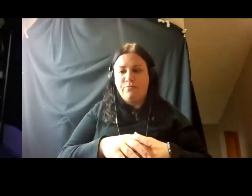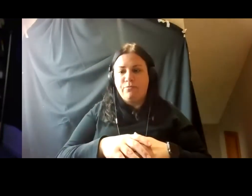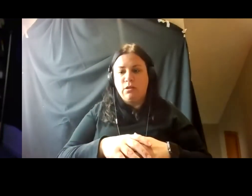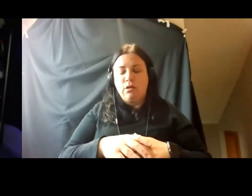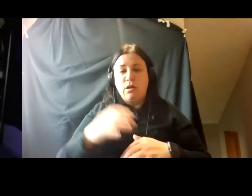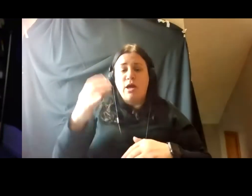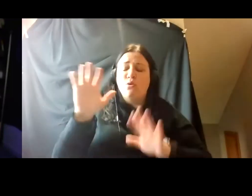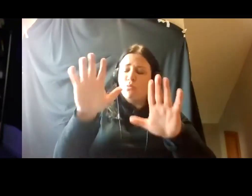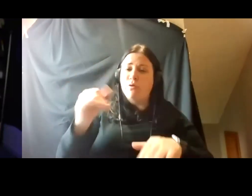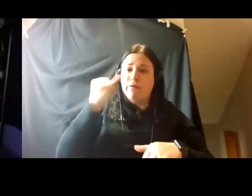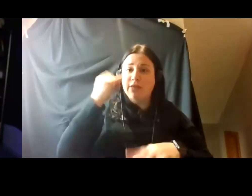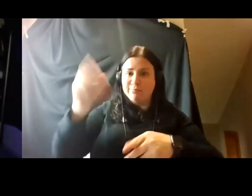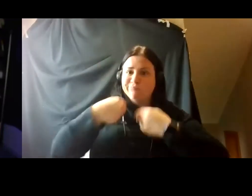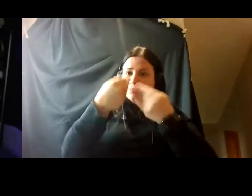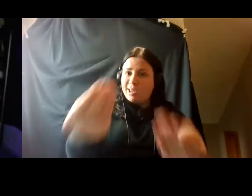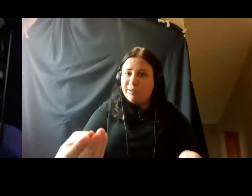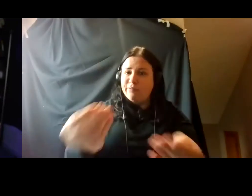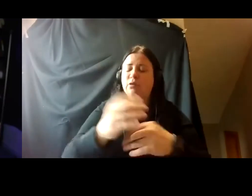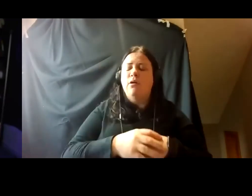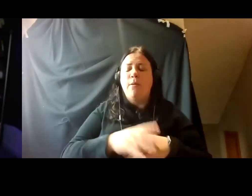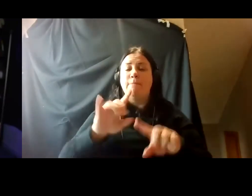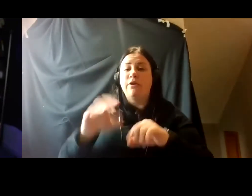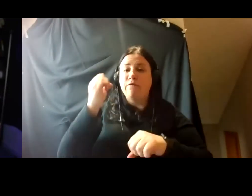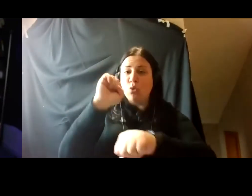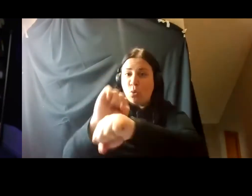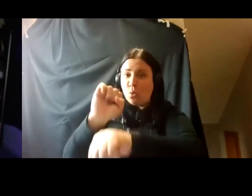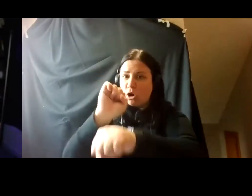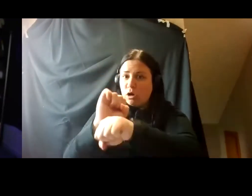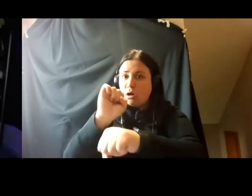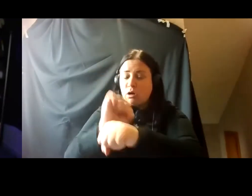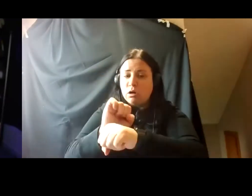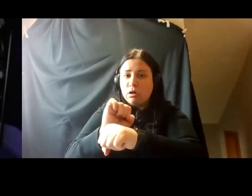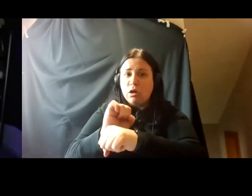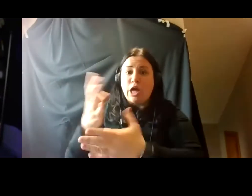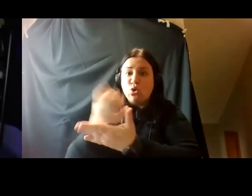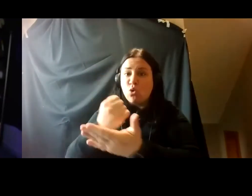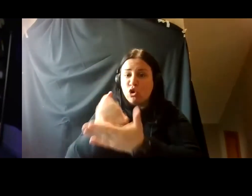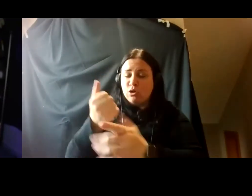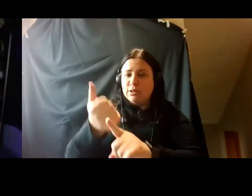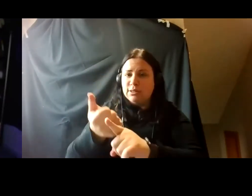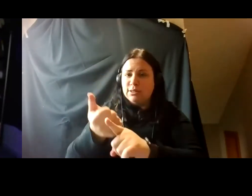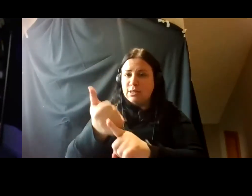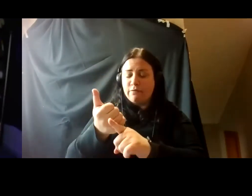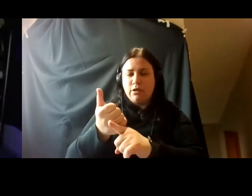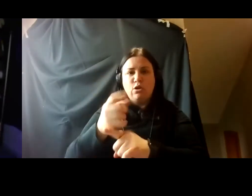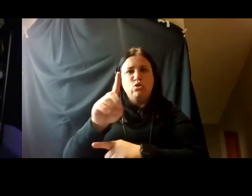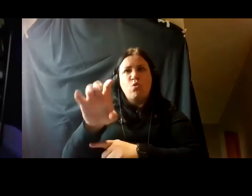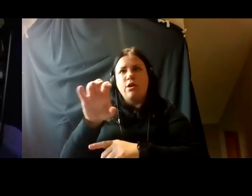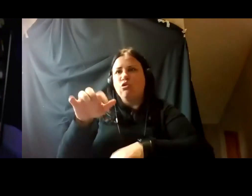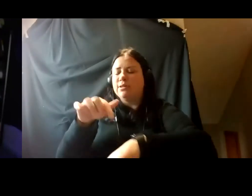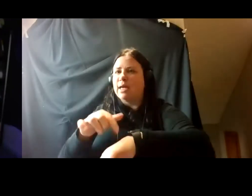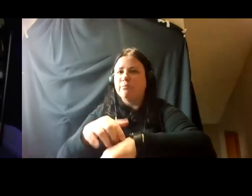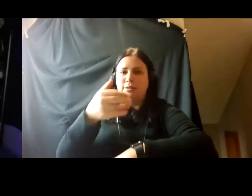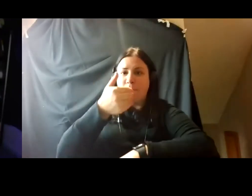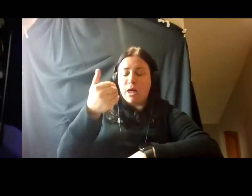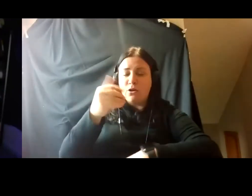you, but if you work for it and you earn it, it's 10 times, 100 times better